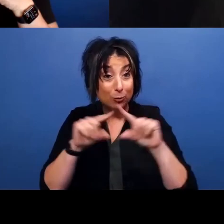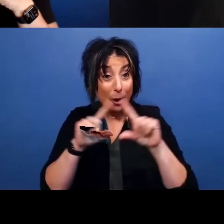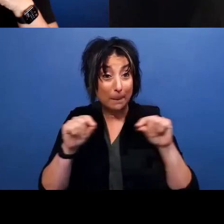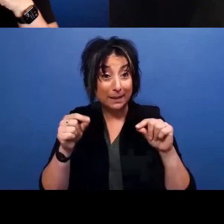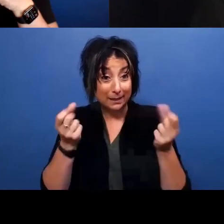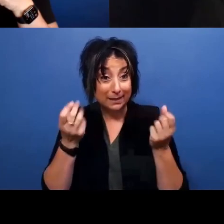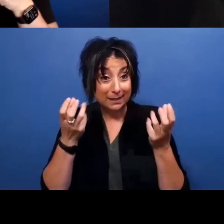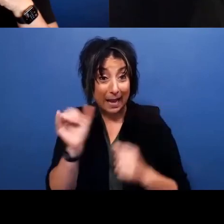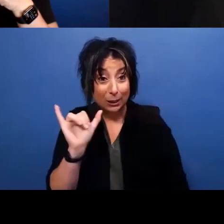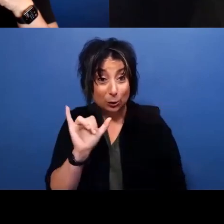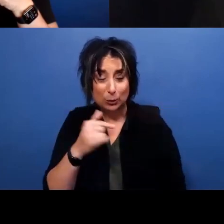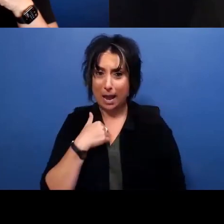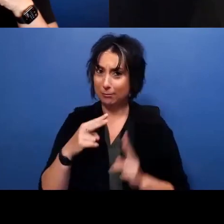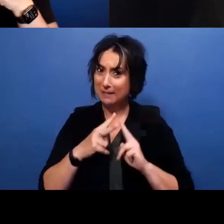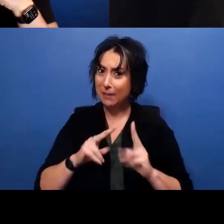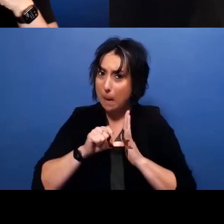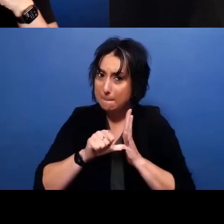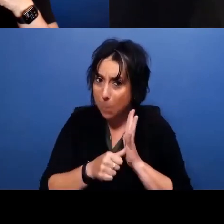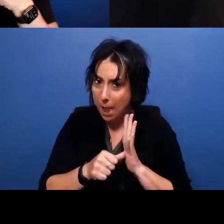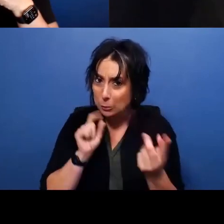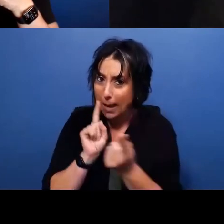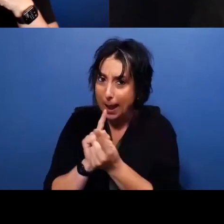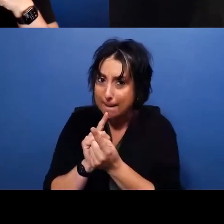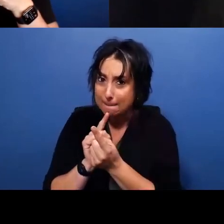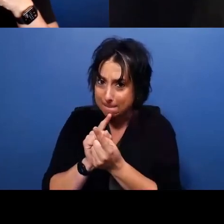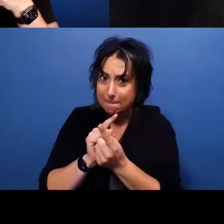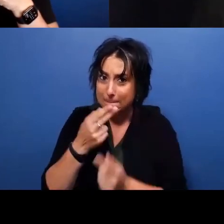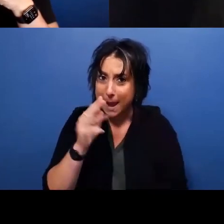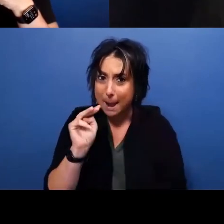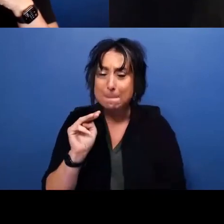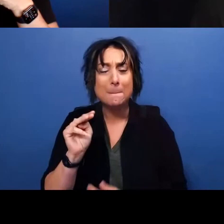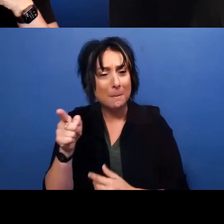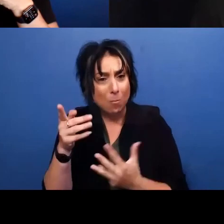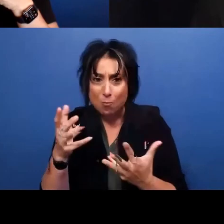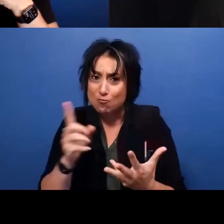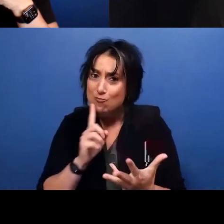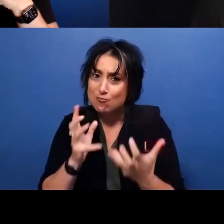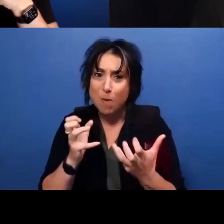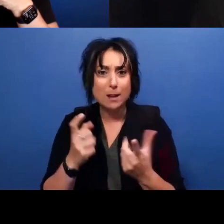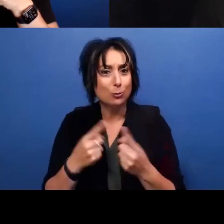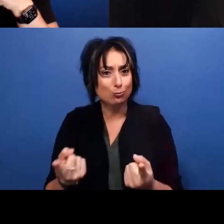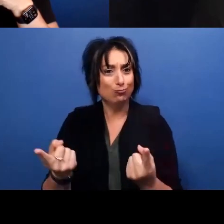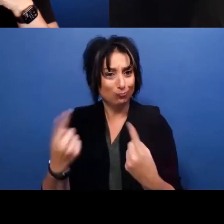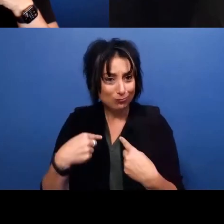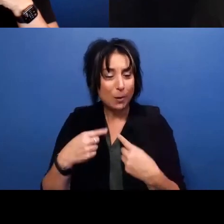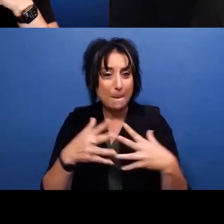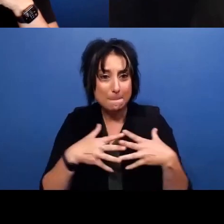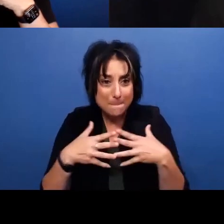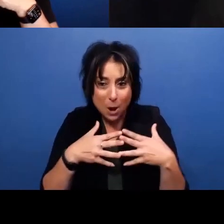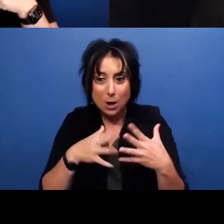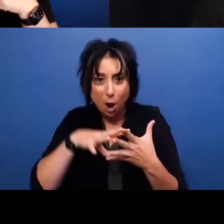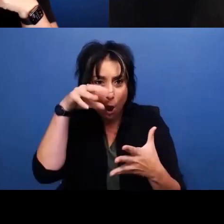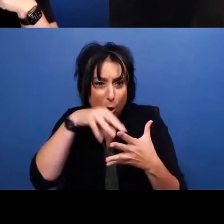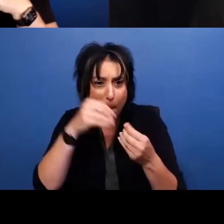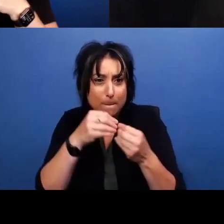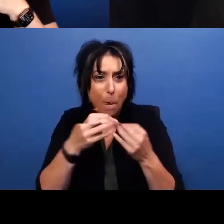was very impressed with him, and he wanted to come to America to learn more. He wanted to learn English.